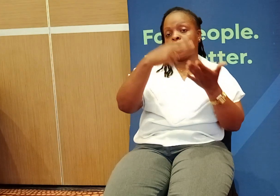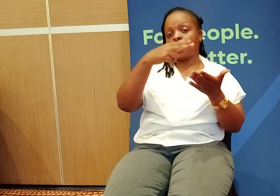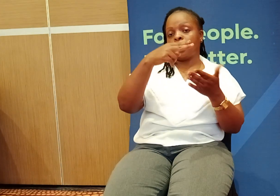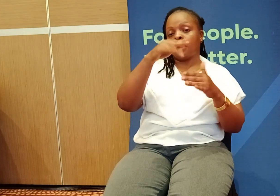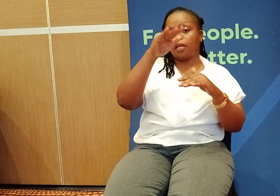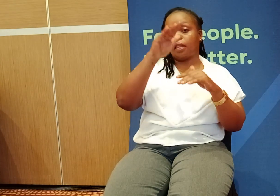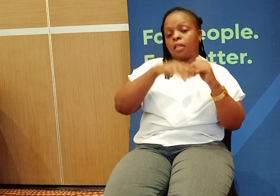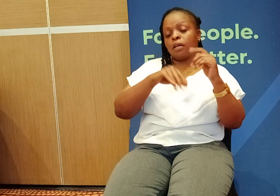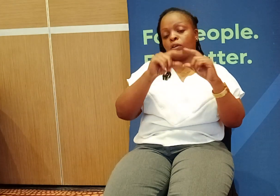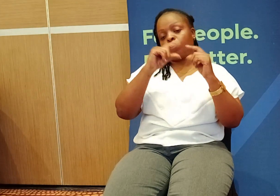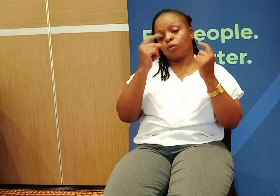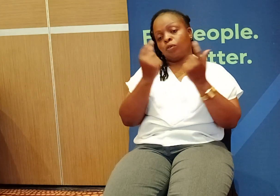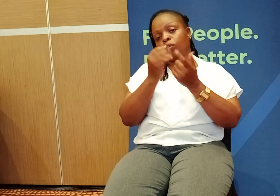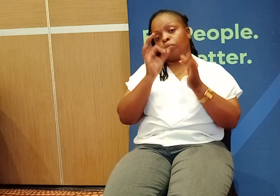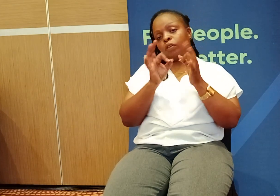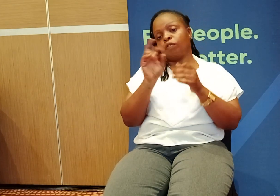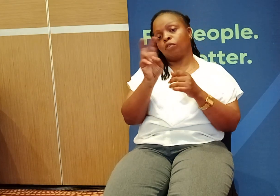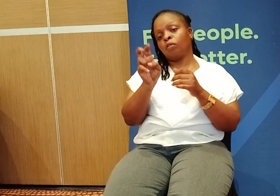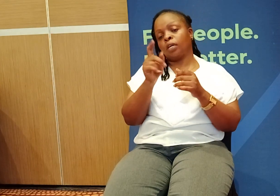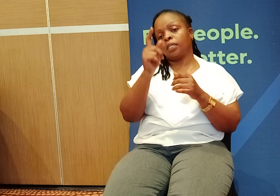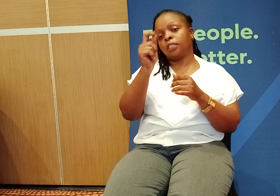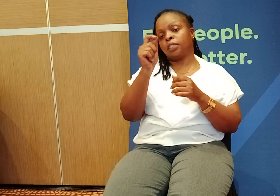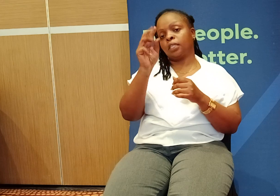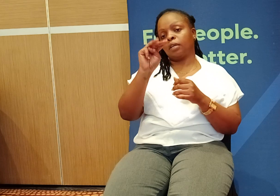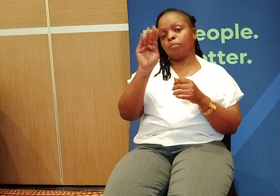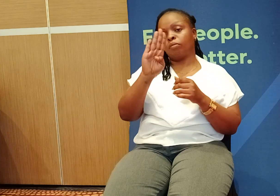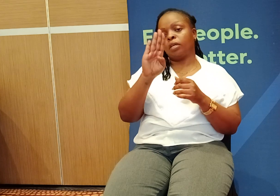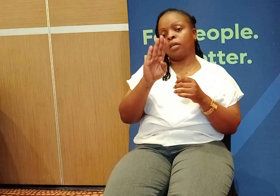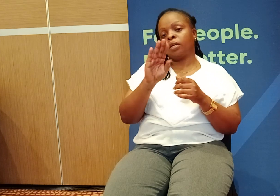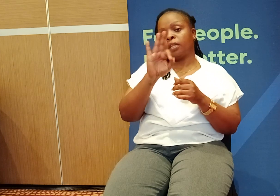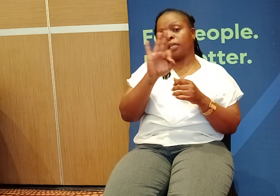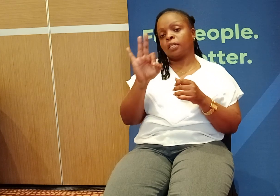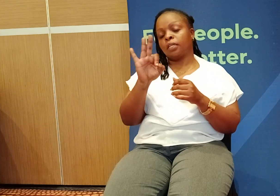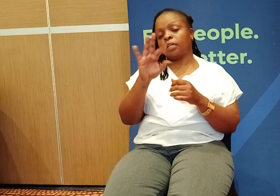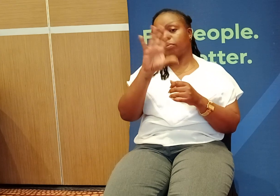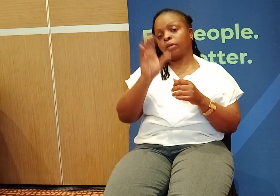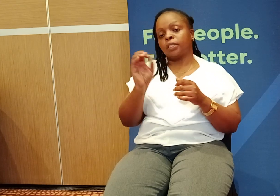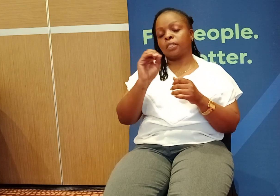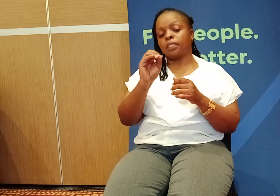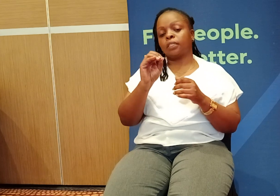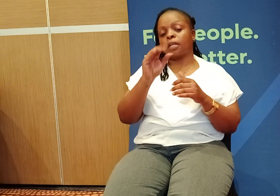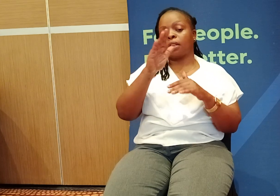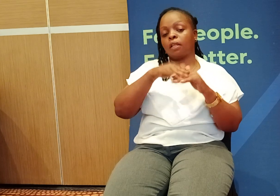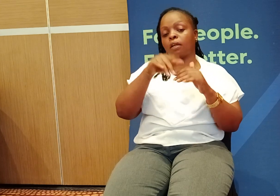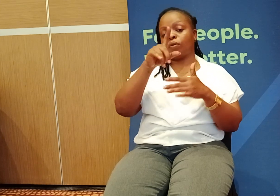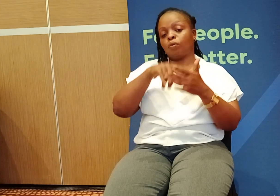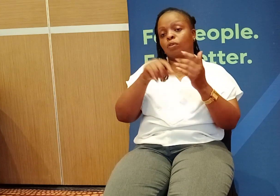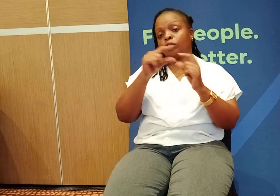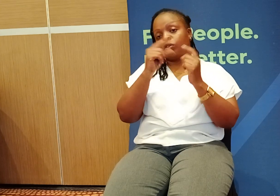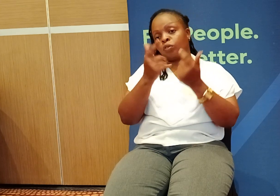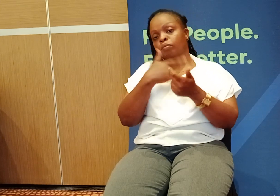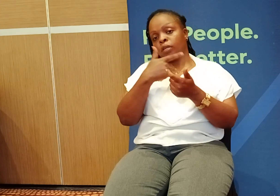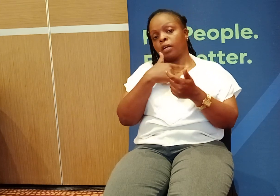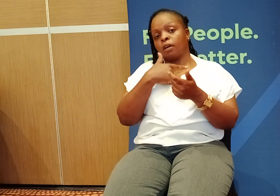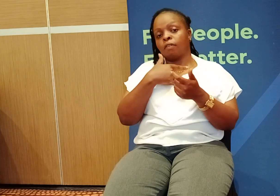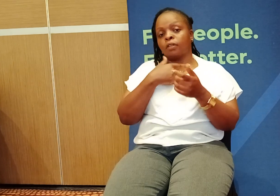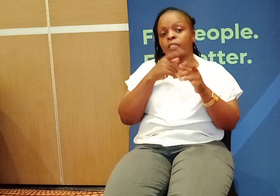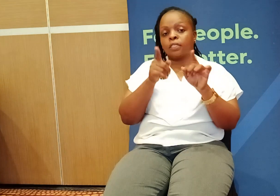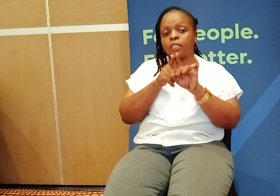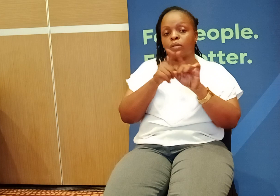at TMB at 33%, well above what the group average is. So it is showing that the subsidiaries